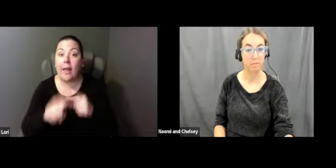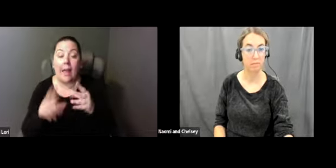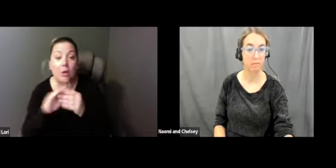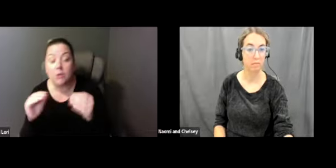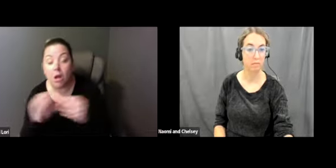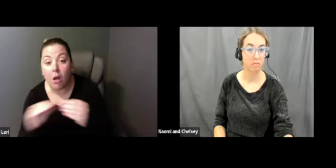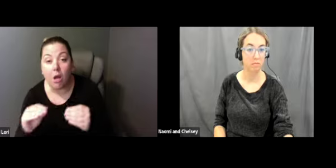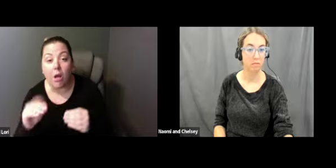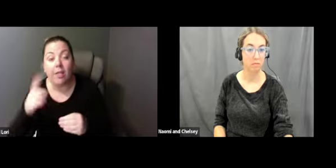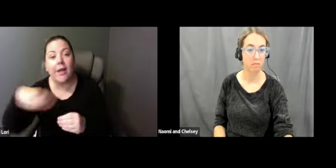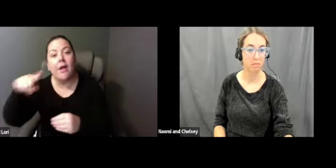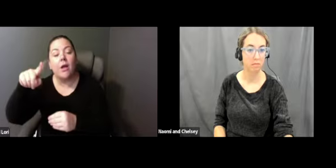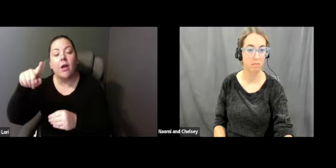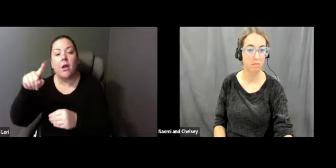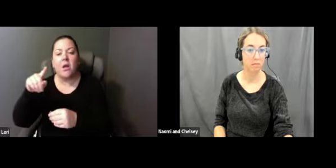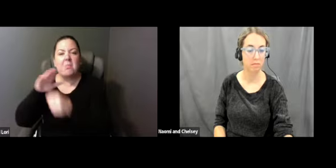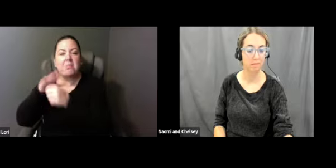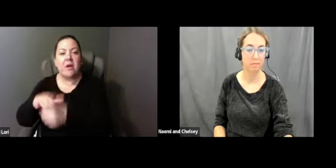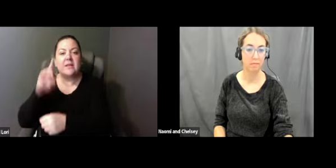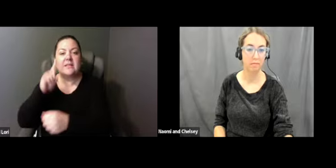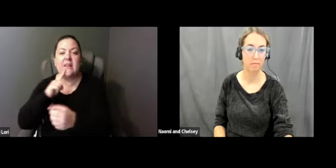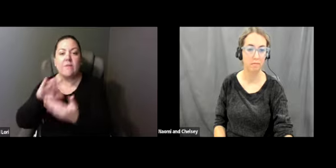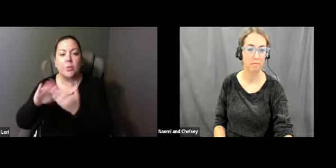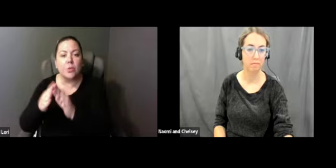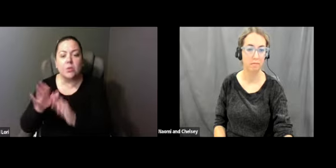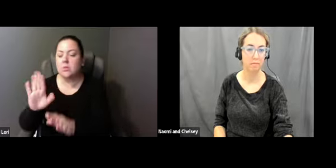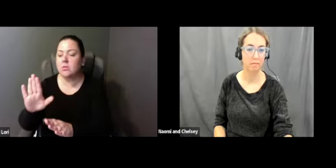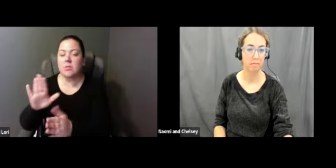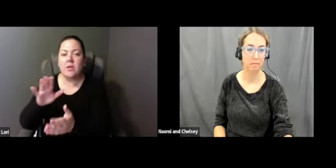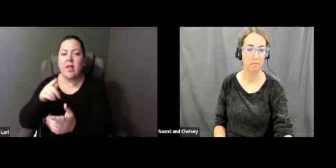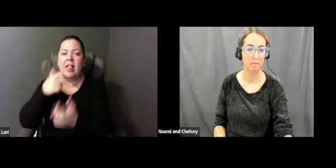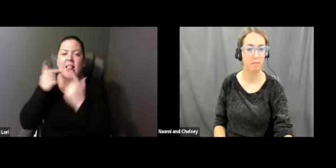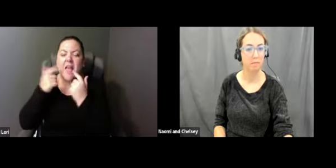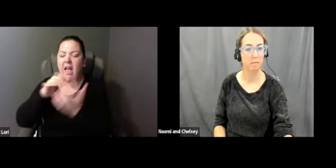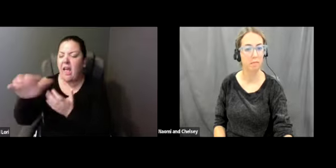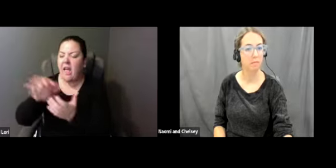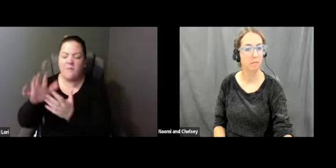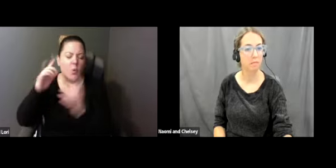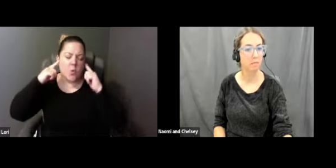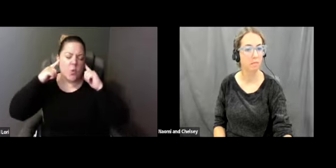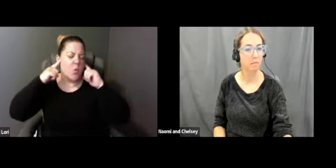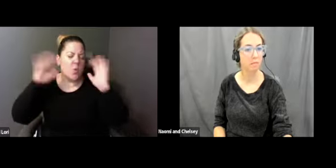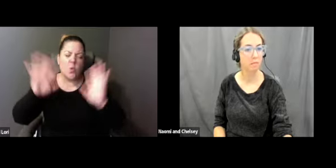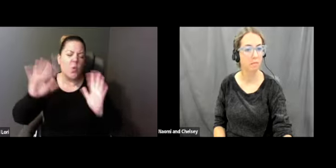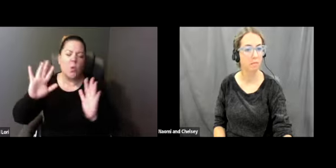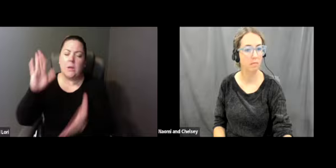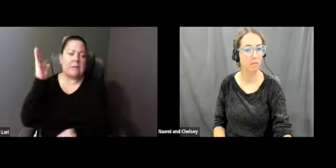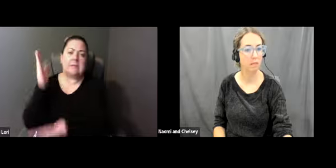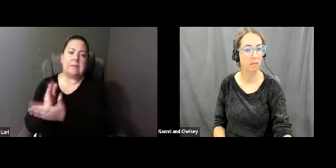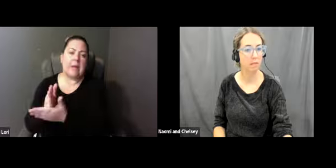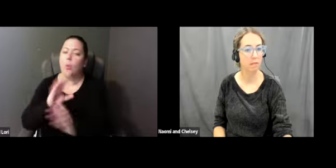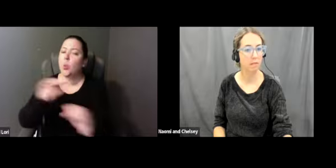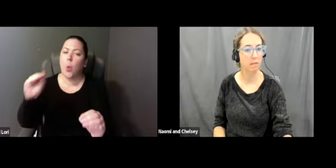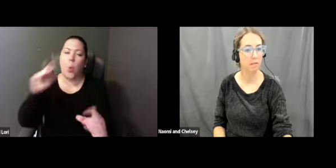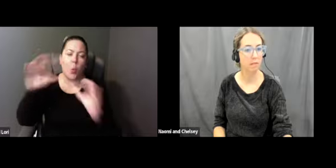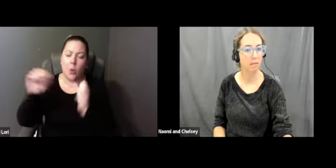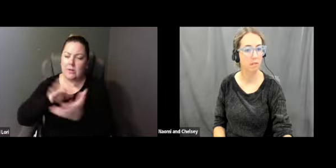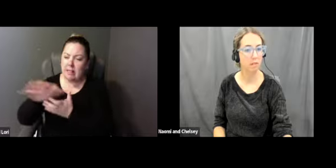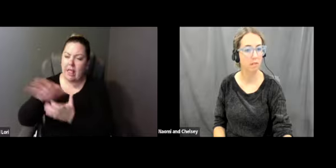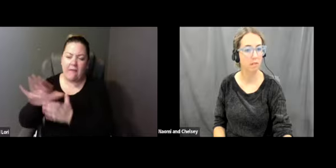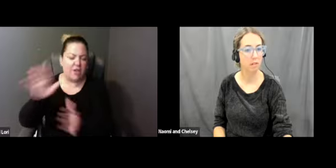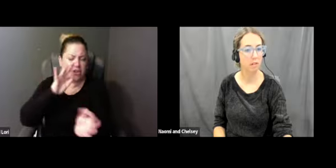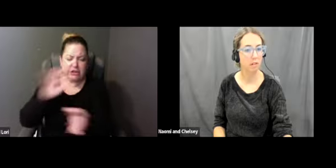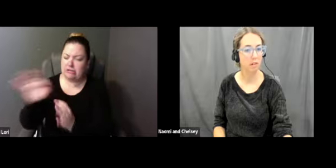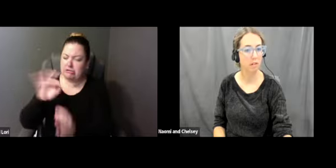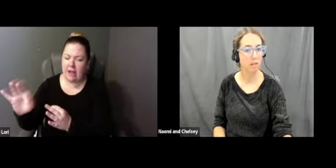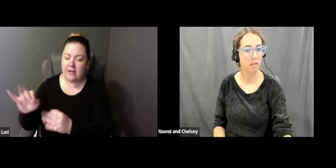they shouldn't laugh and they should practice laughing without making sounds because their unbridled joy is just too distracting and too noisy, right? They're